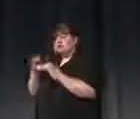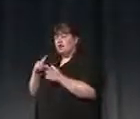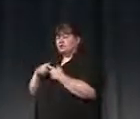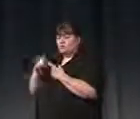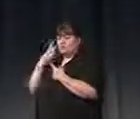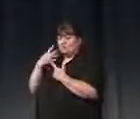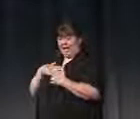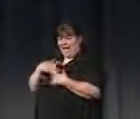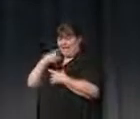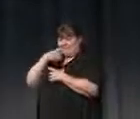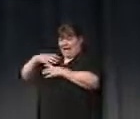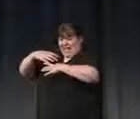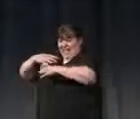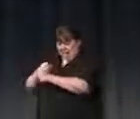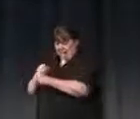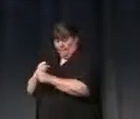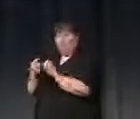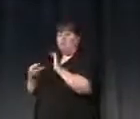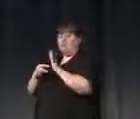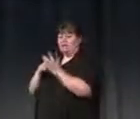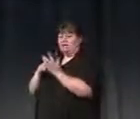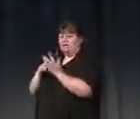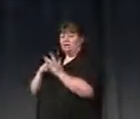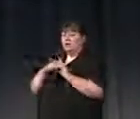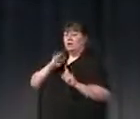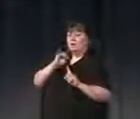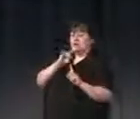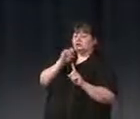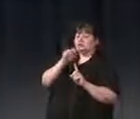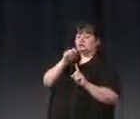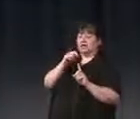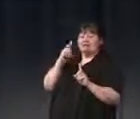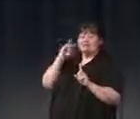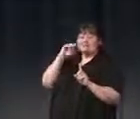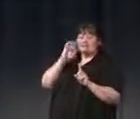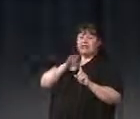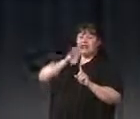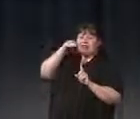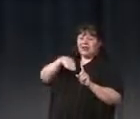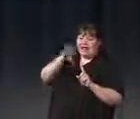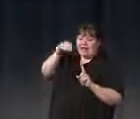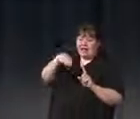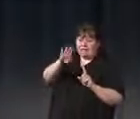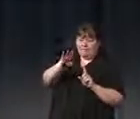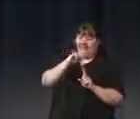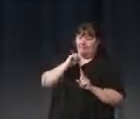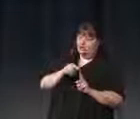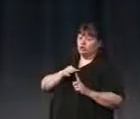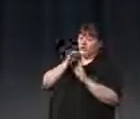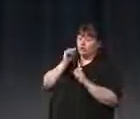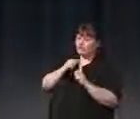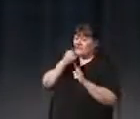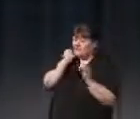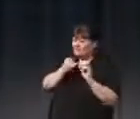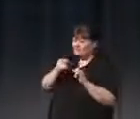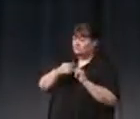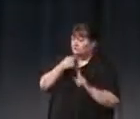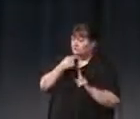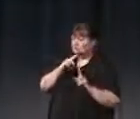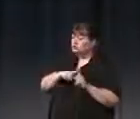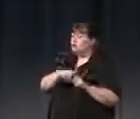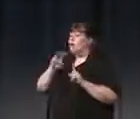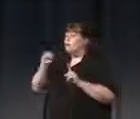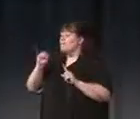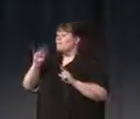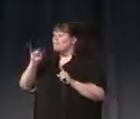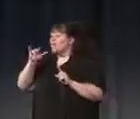capsule history is a shift from modulation as inflection, the uniqueness of the individual voice, to modulation as a mode